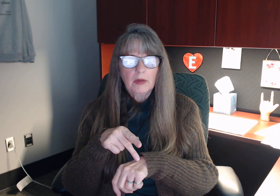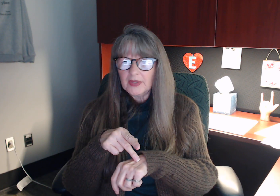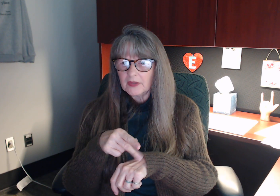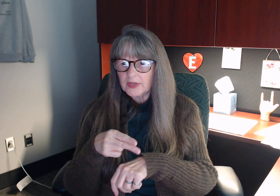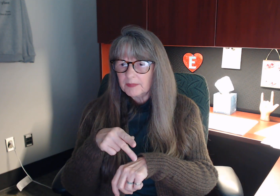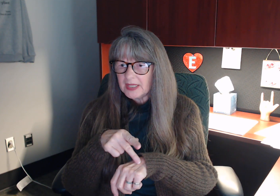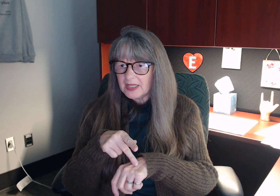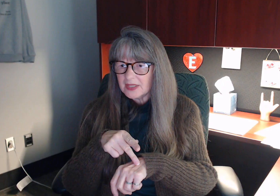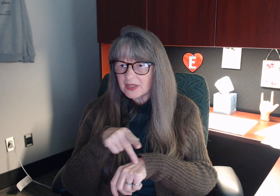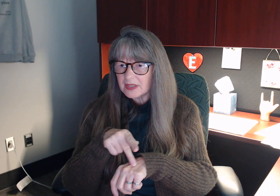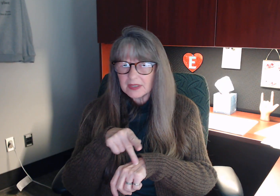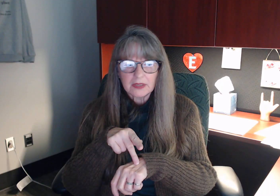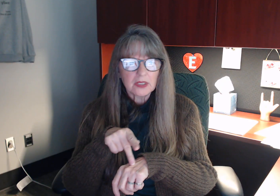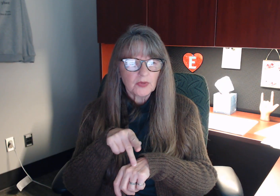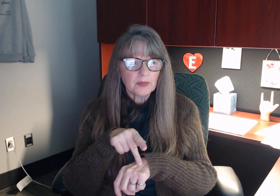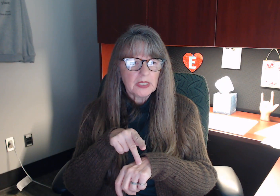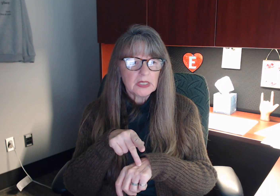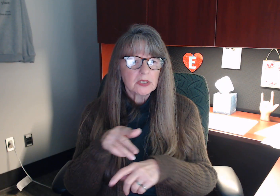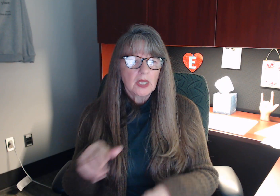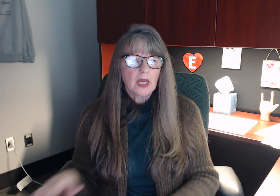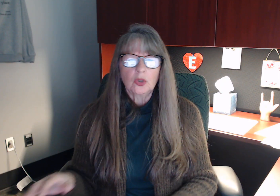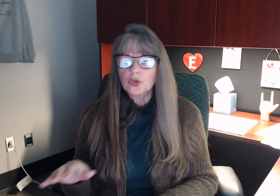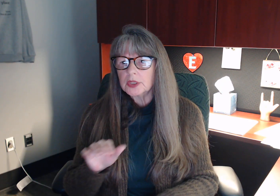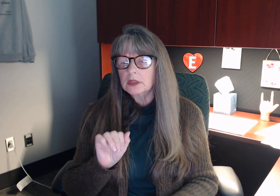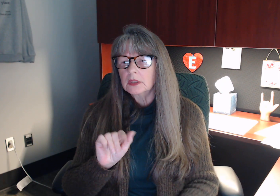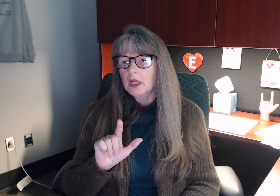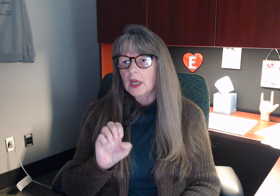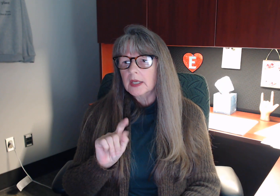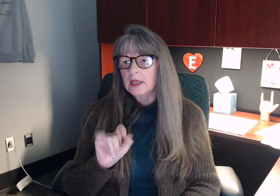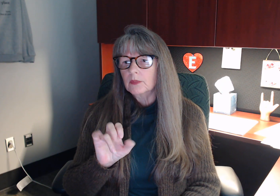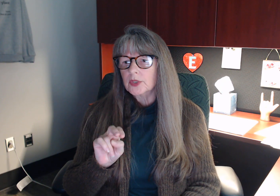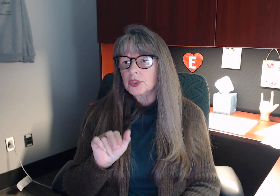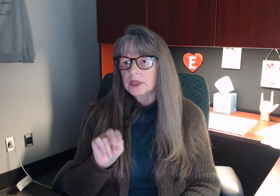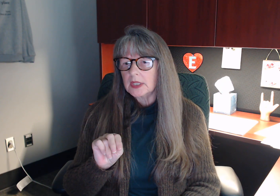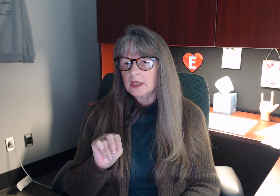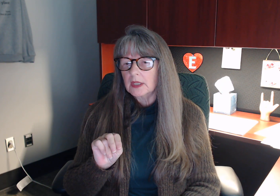think the Philippines, like this, Philippines, and Aleutian, which is in